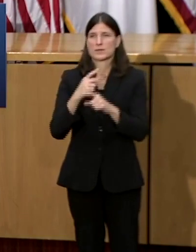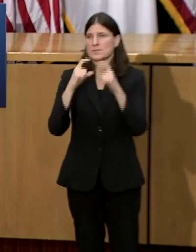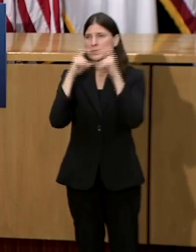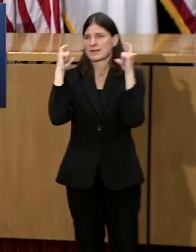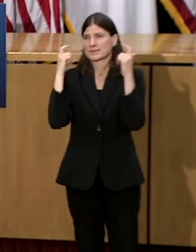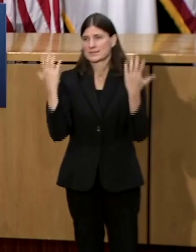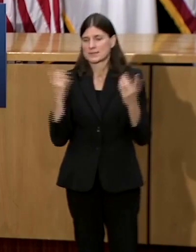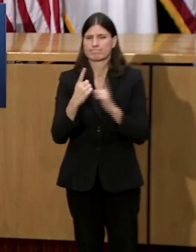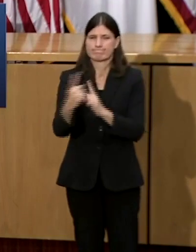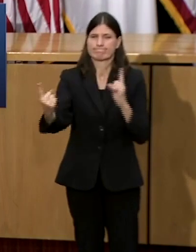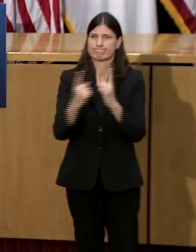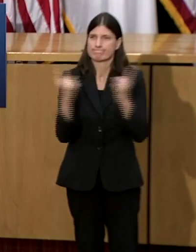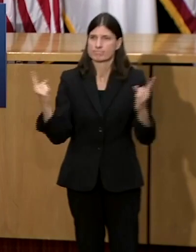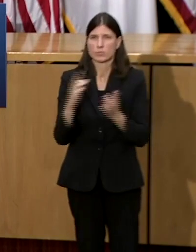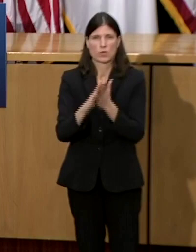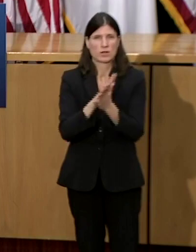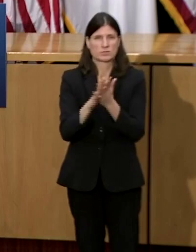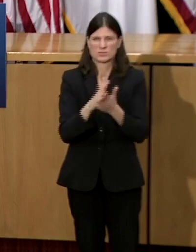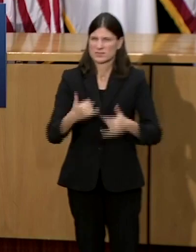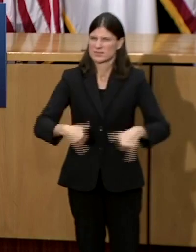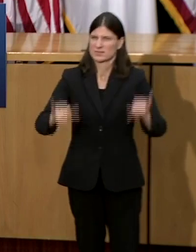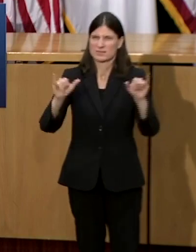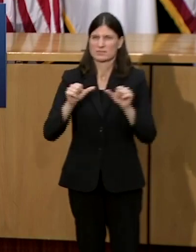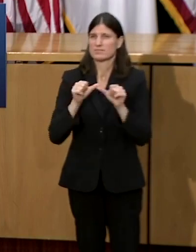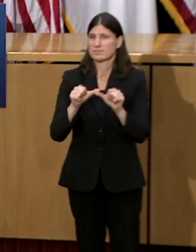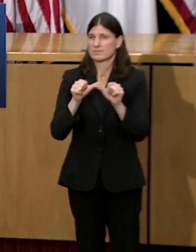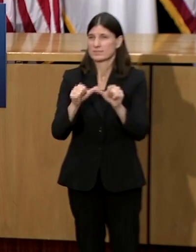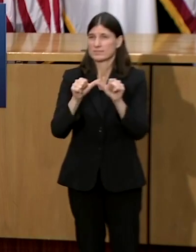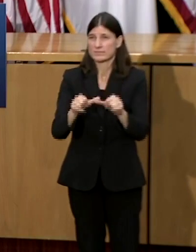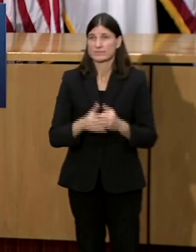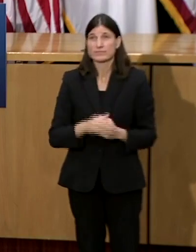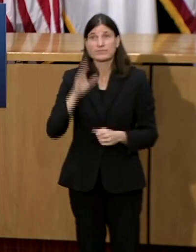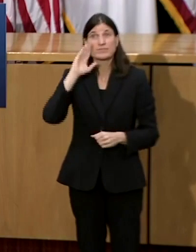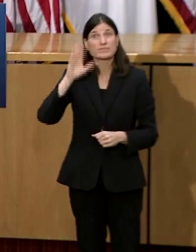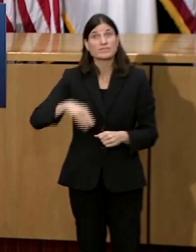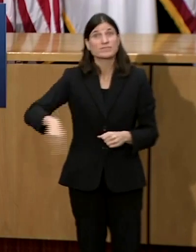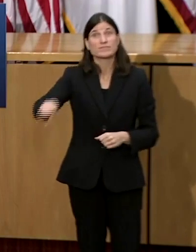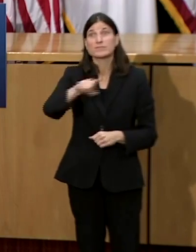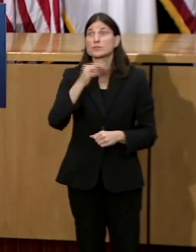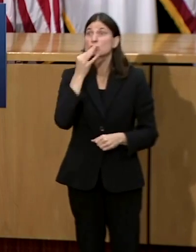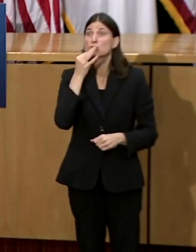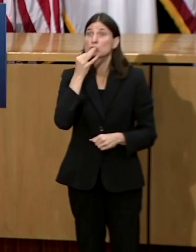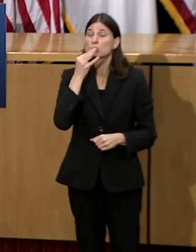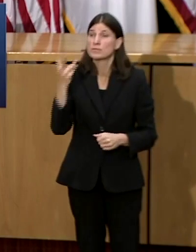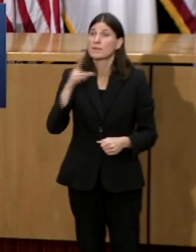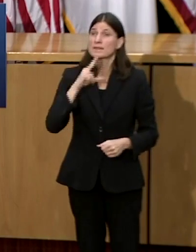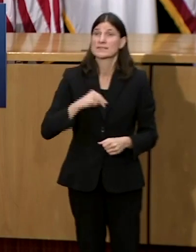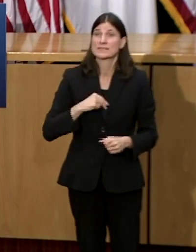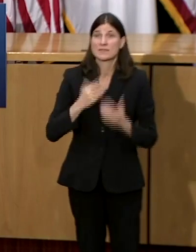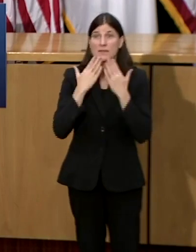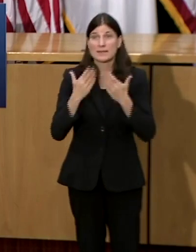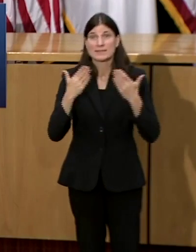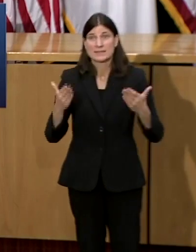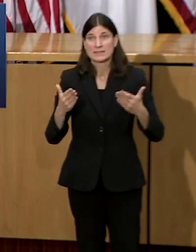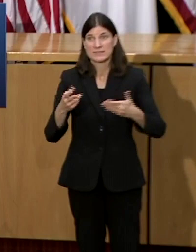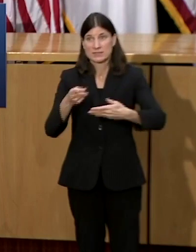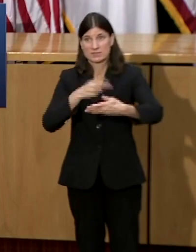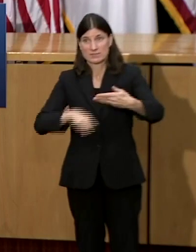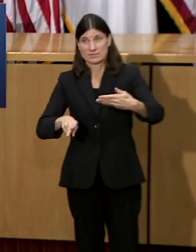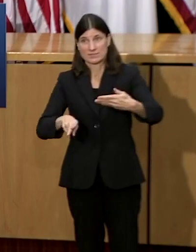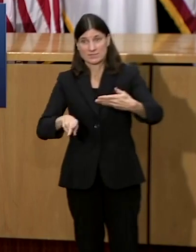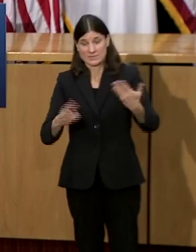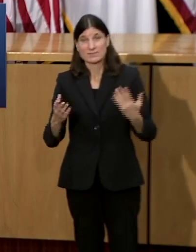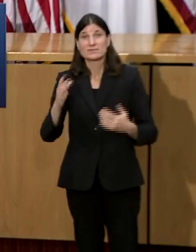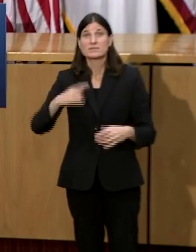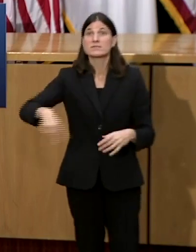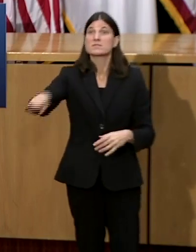asymptomatic. Particularly younger individuals are less likely to exhibit symptoms than older individuals. It's a difficult choice,